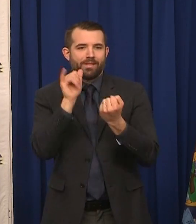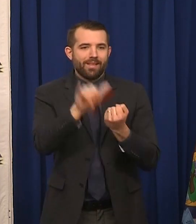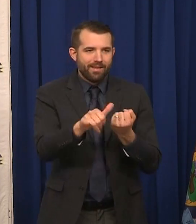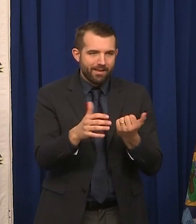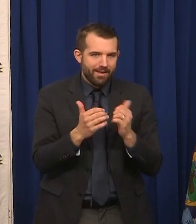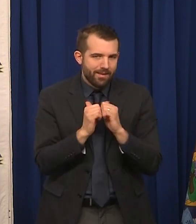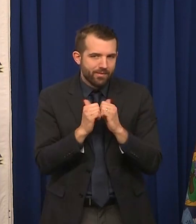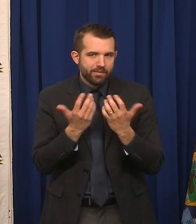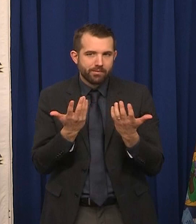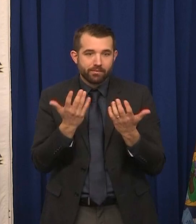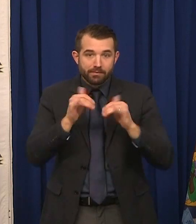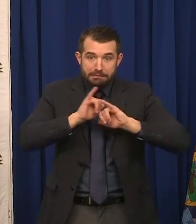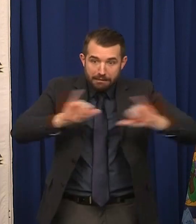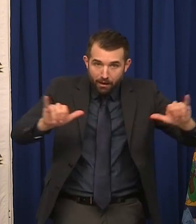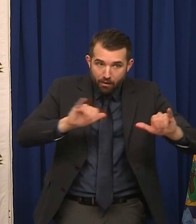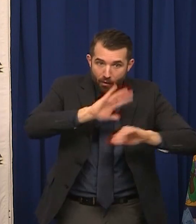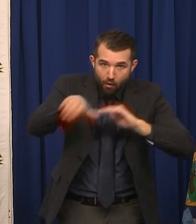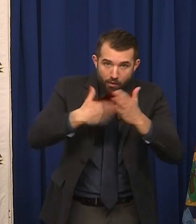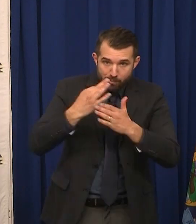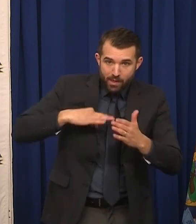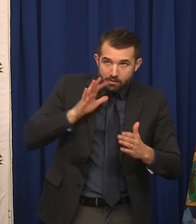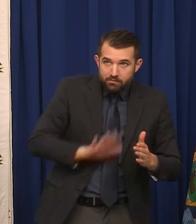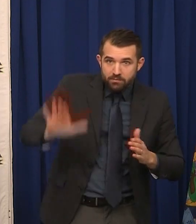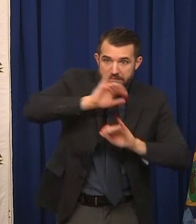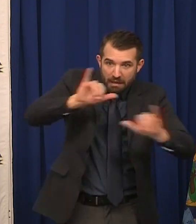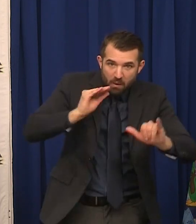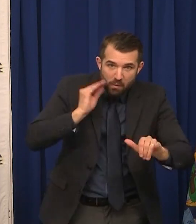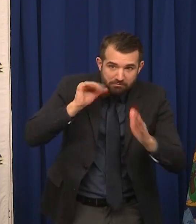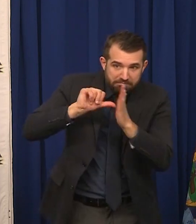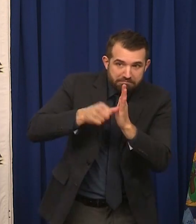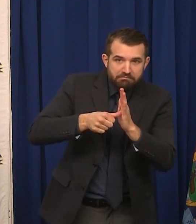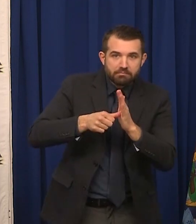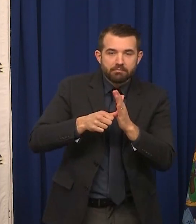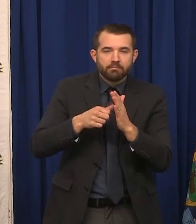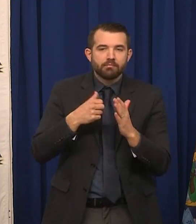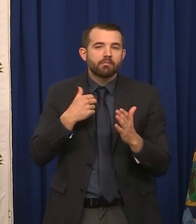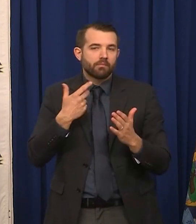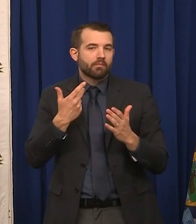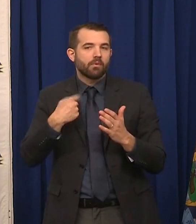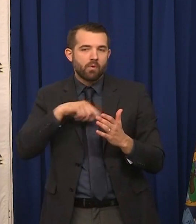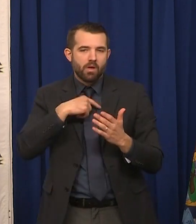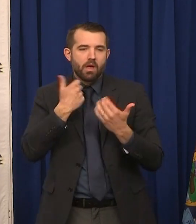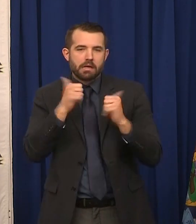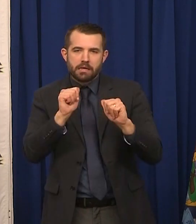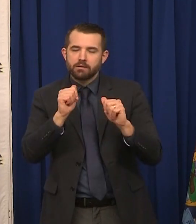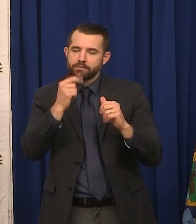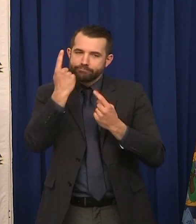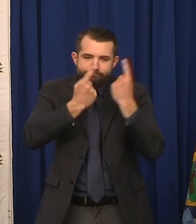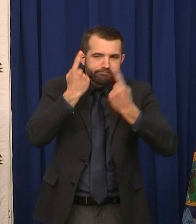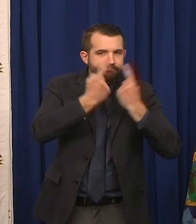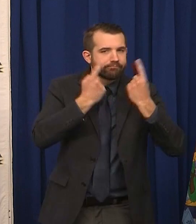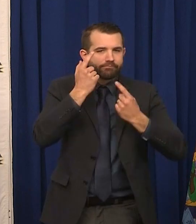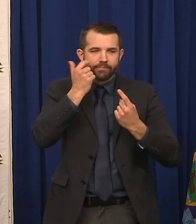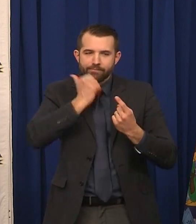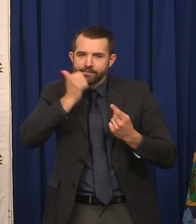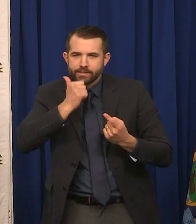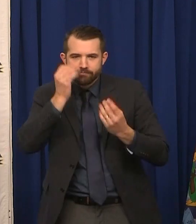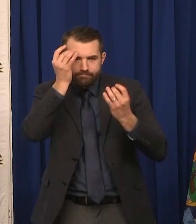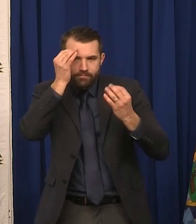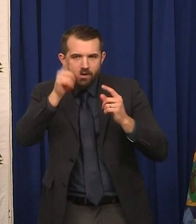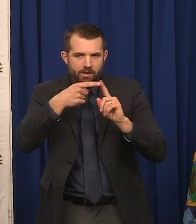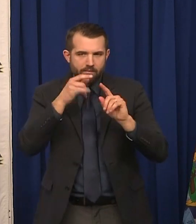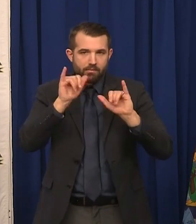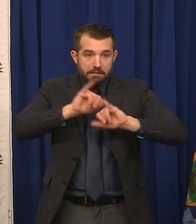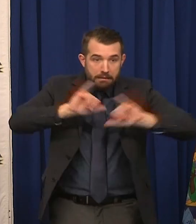I want to be straight with everybody into how we are thinking about those orders. And I would ask everyone to, one, think about what's already in